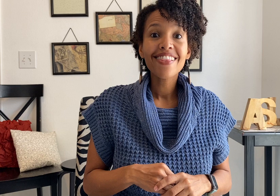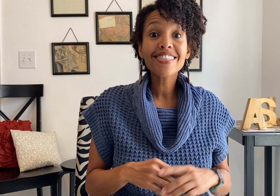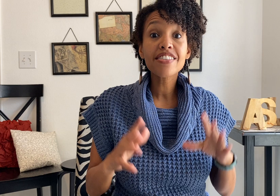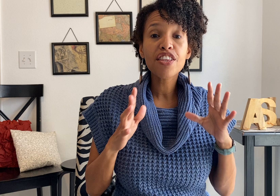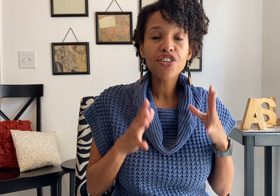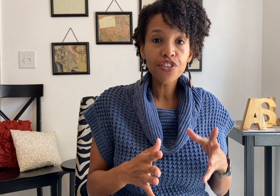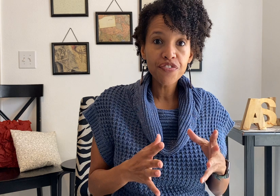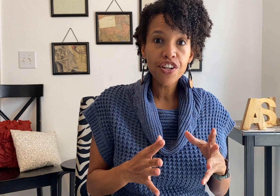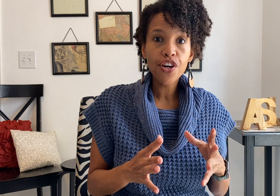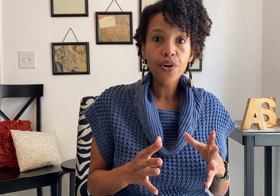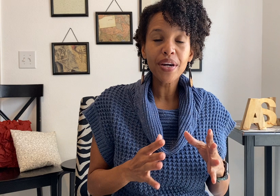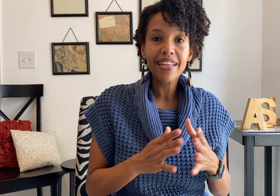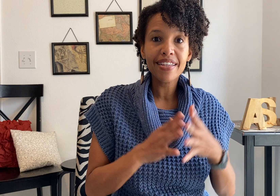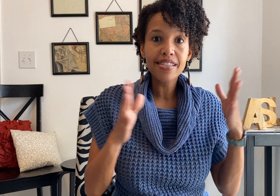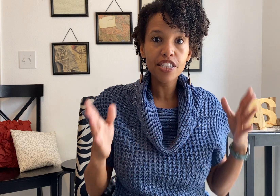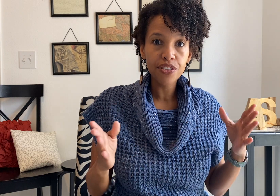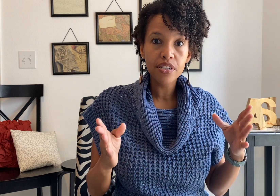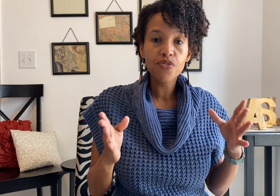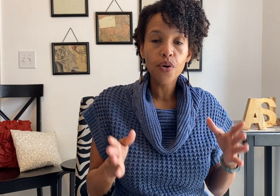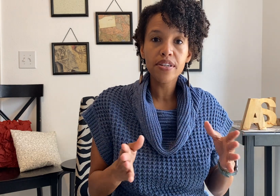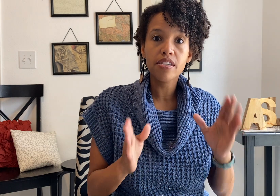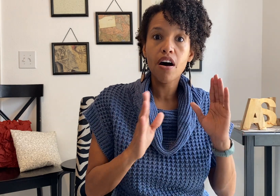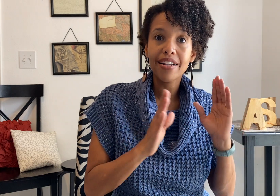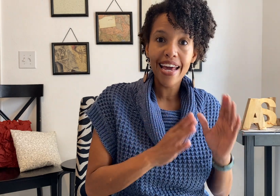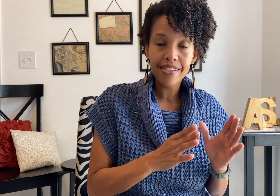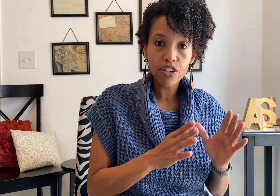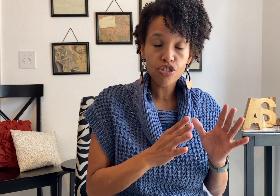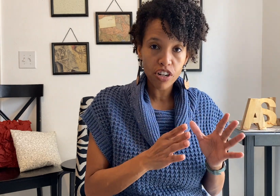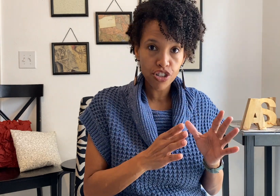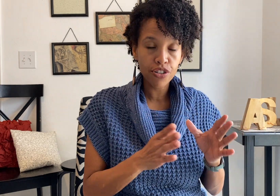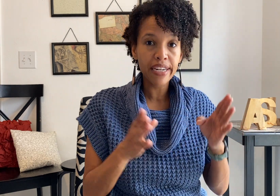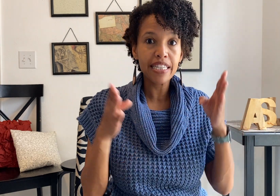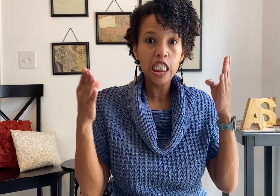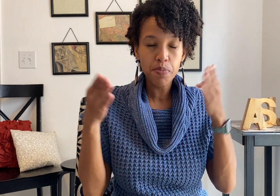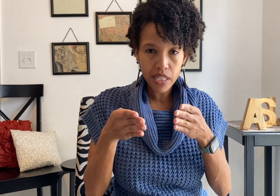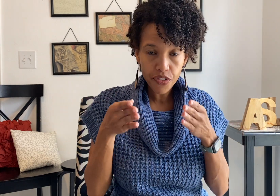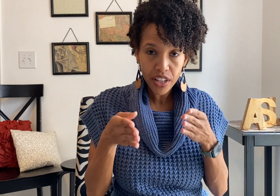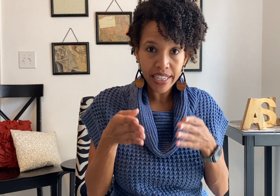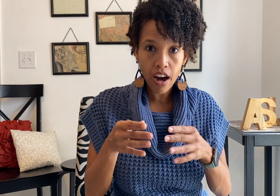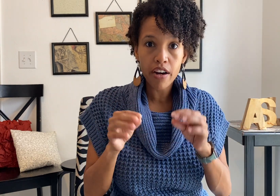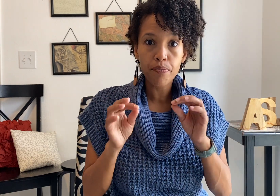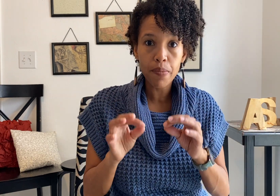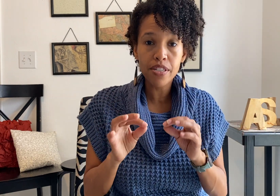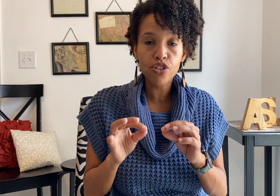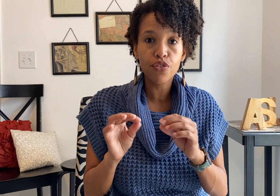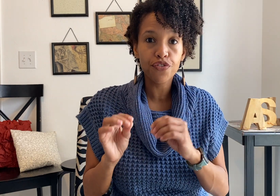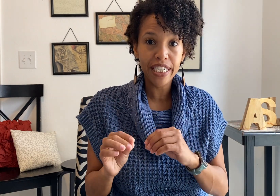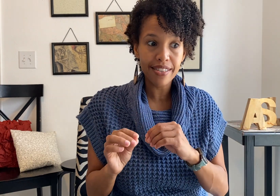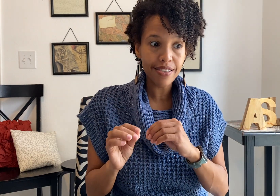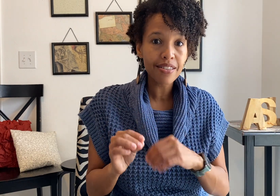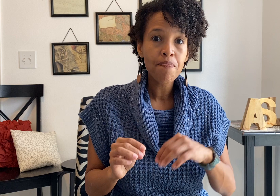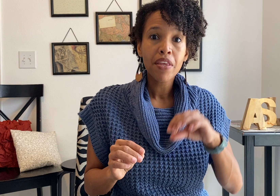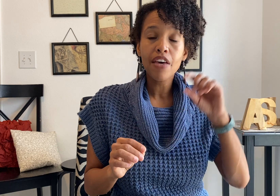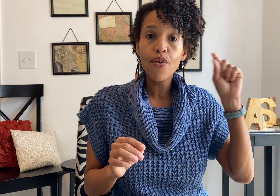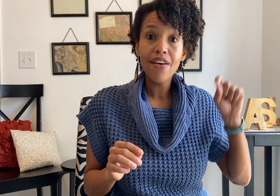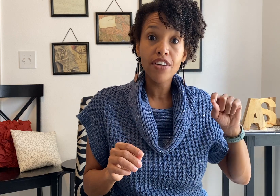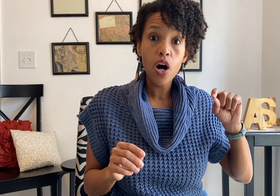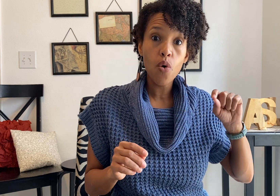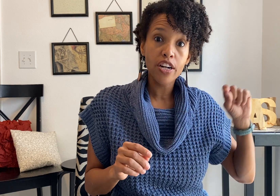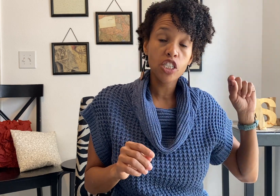This is the third video in this series focused on ASL structure and specifically on prepositional phrases. If you have not watched